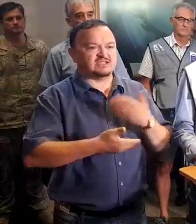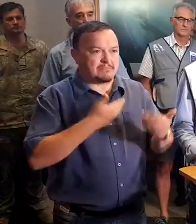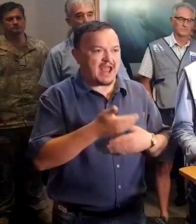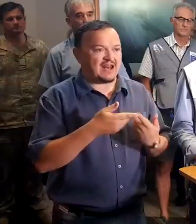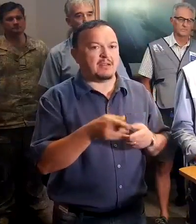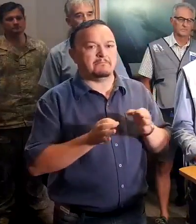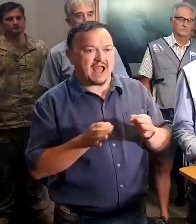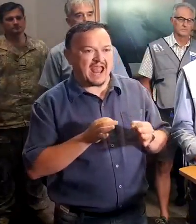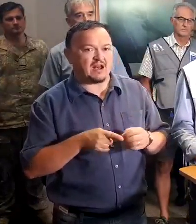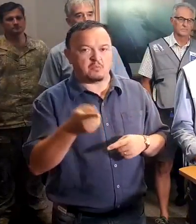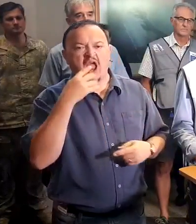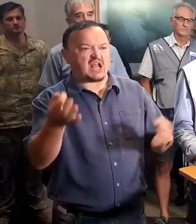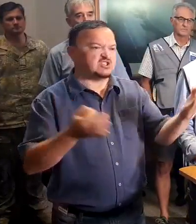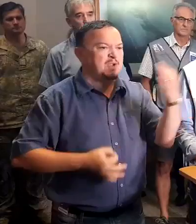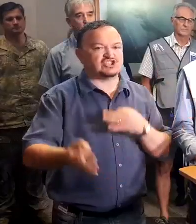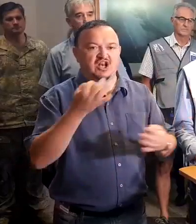and answer any of the questions.